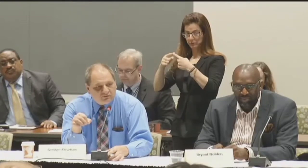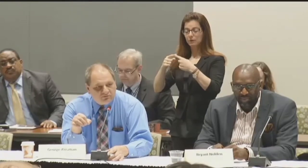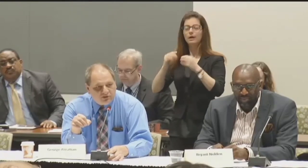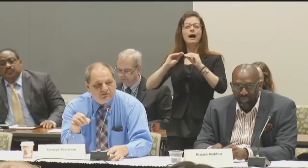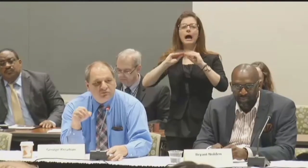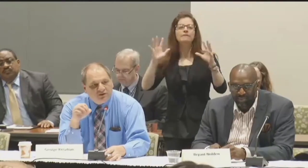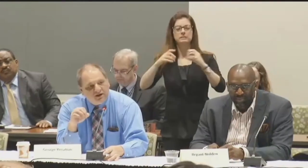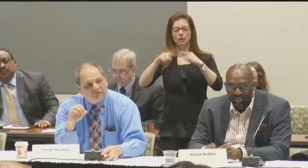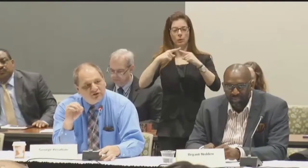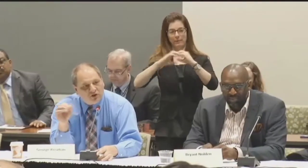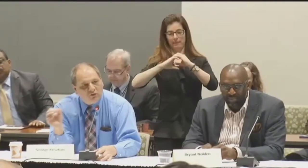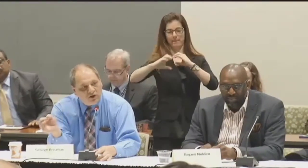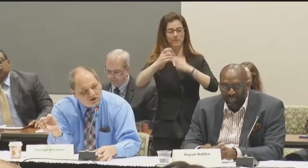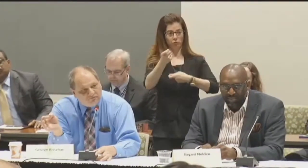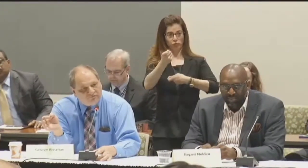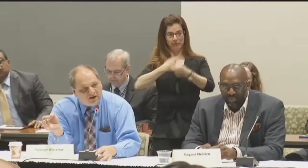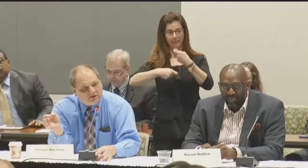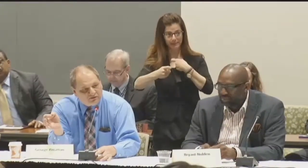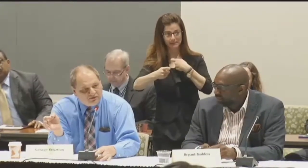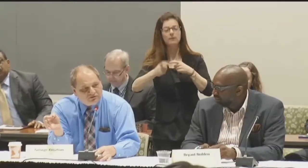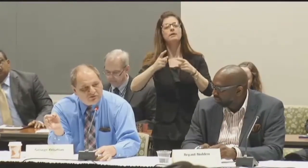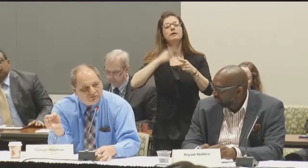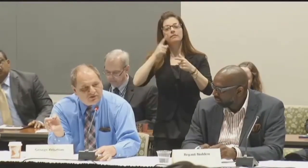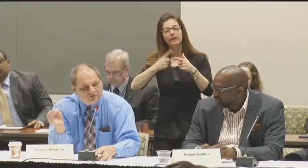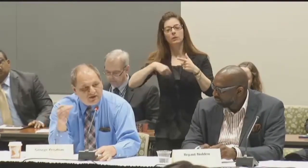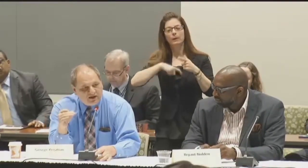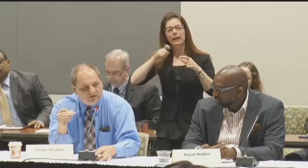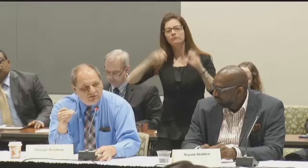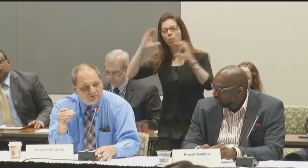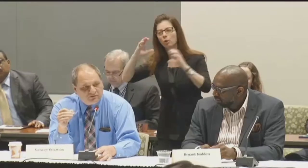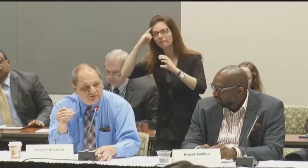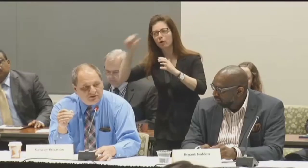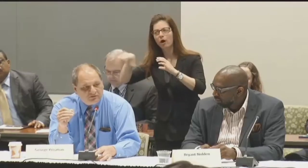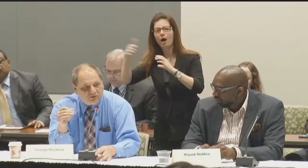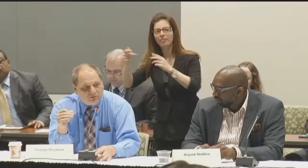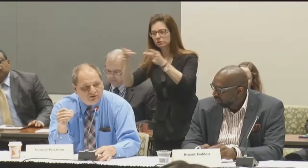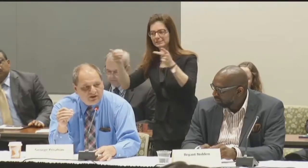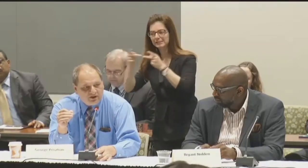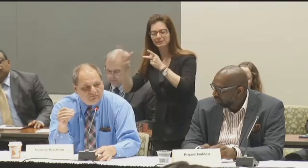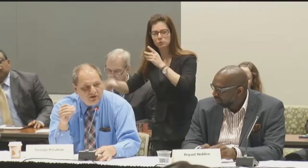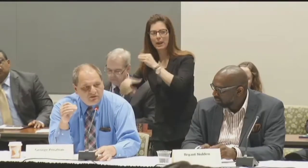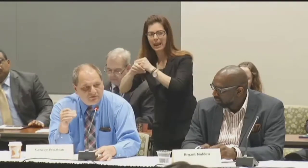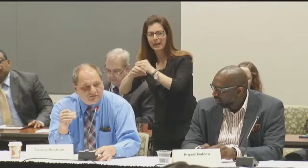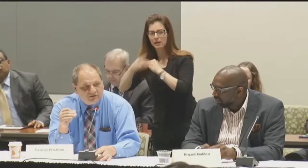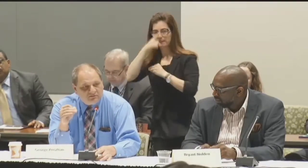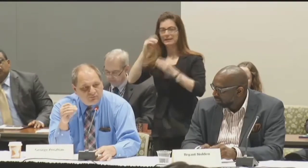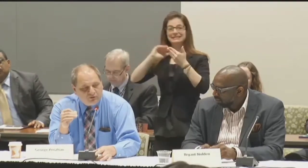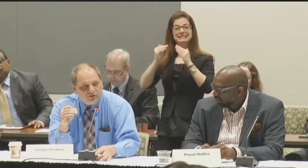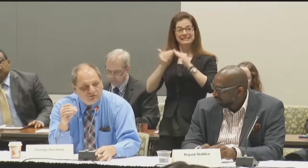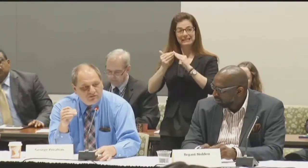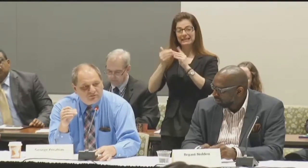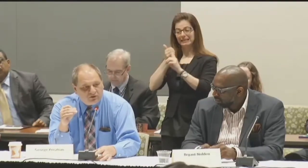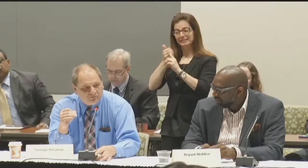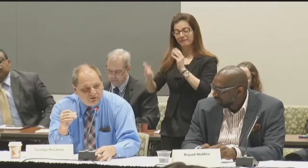lines are replaced, we then have to go and find additional sites to add, because the city is required to have 60